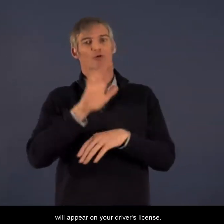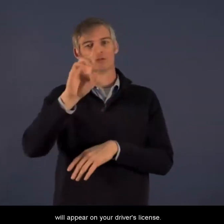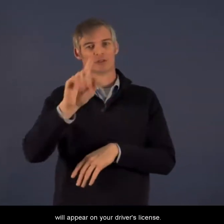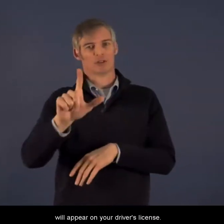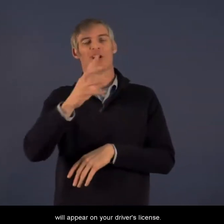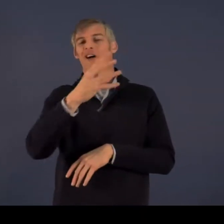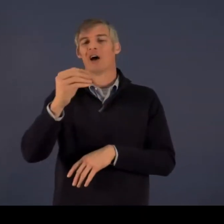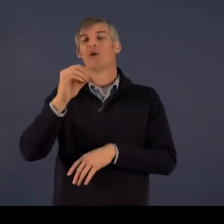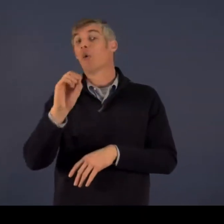driver's license.